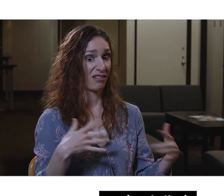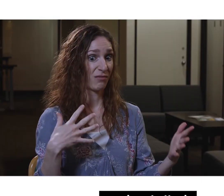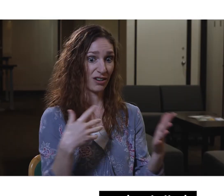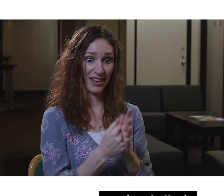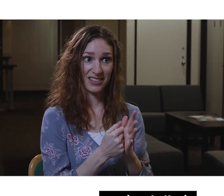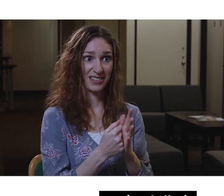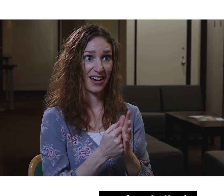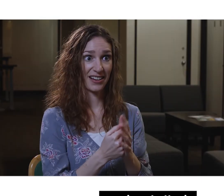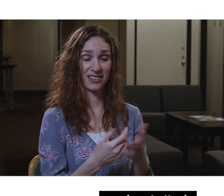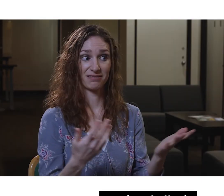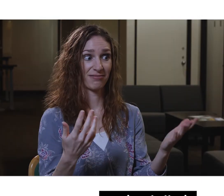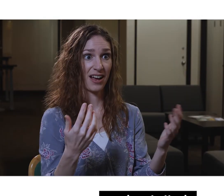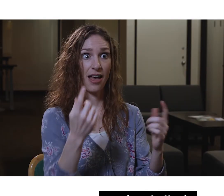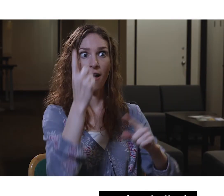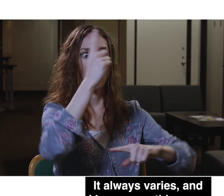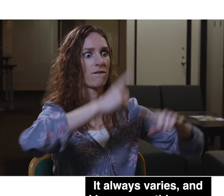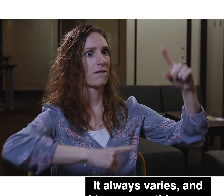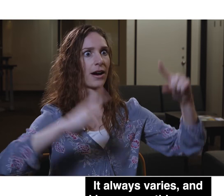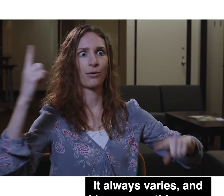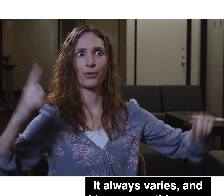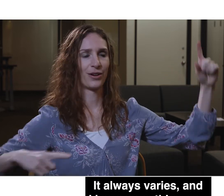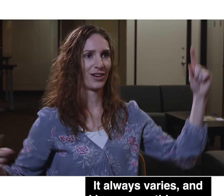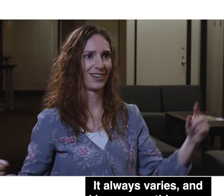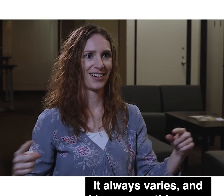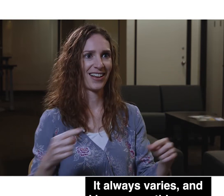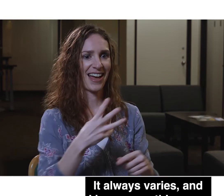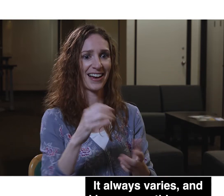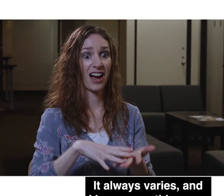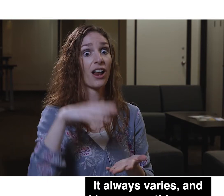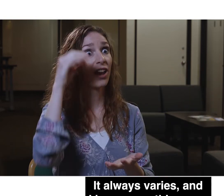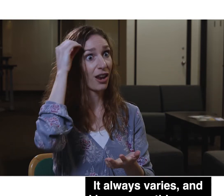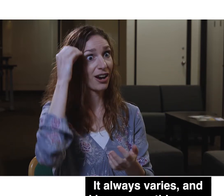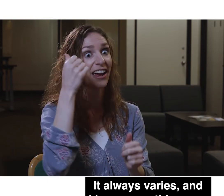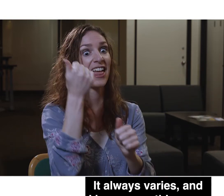heart attack. It always varies, and I learn something new with